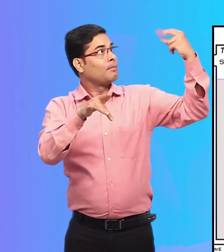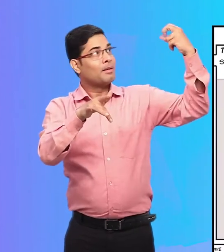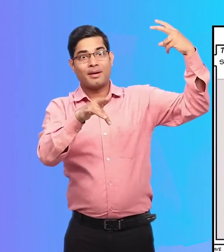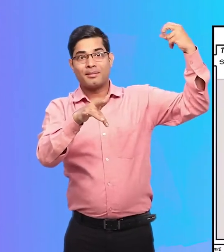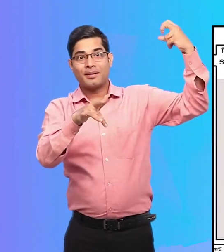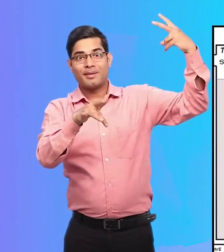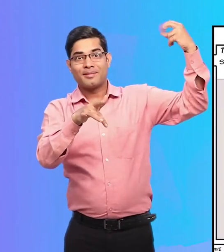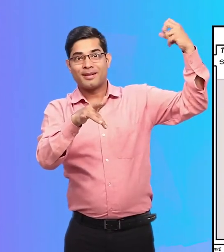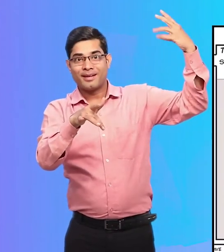having blinking lights.